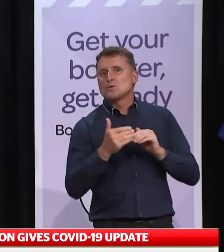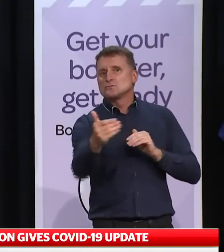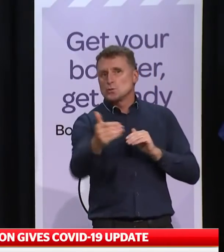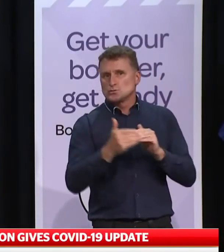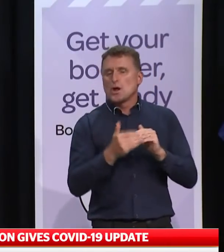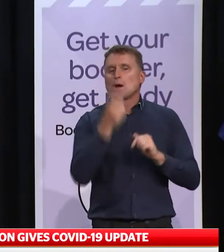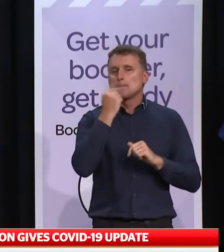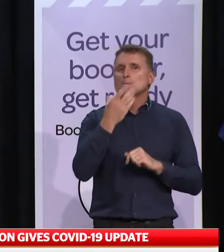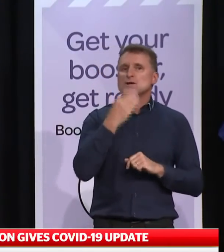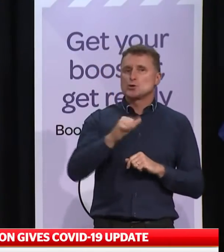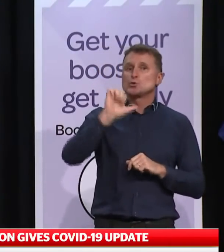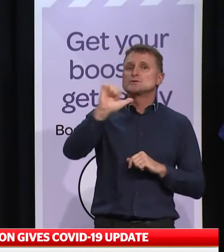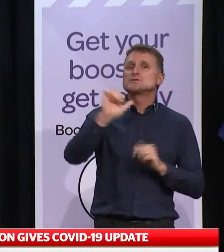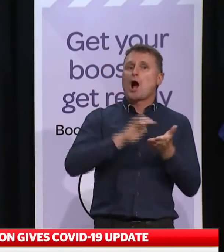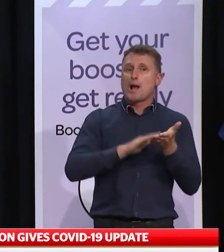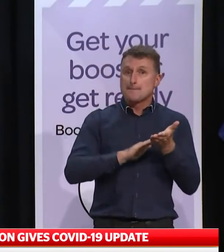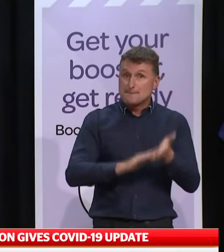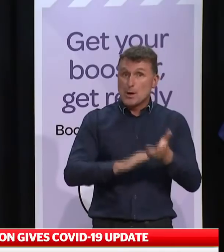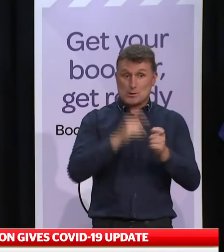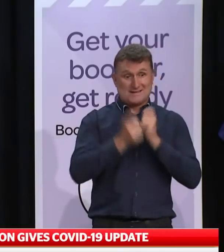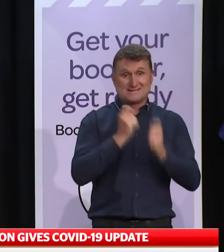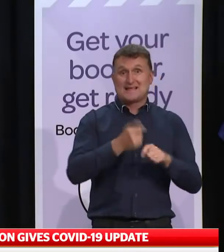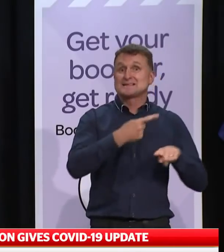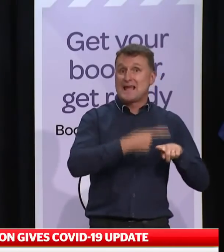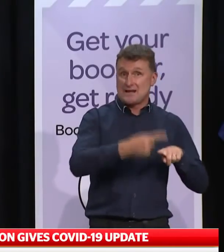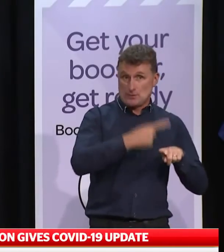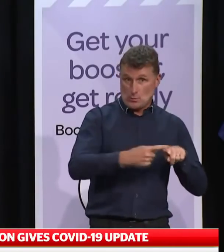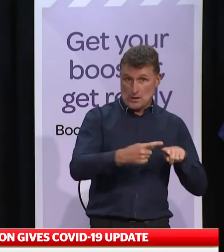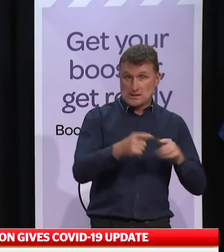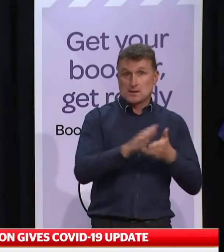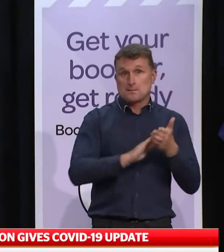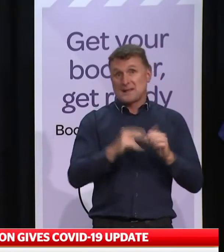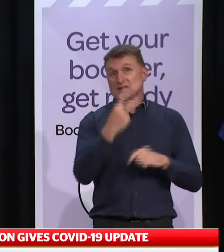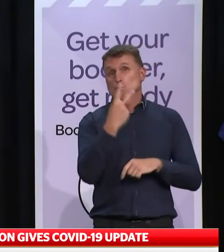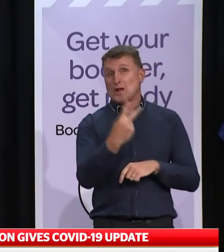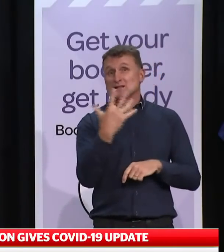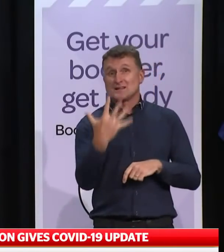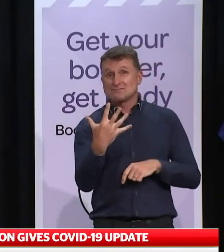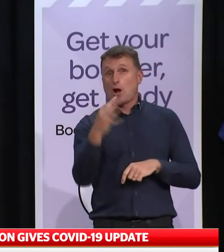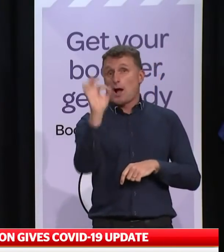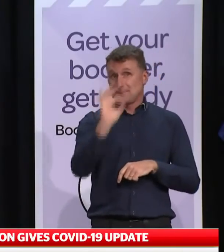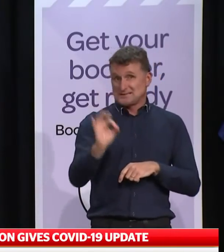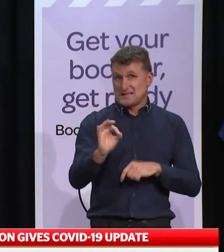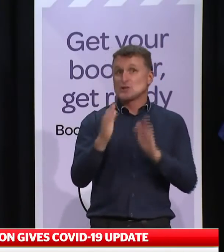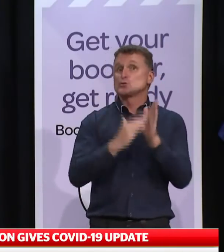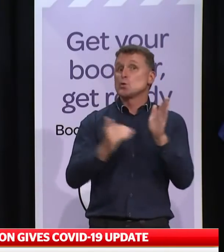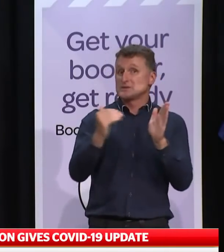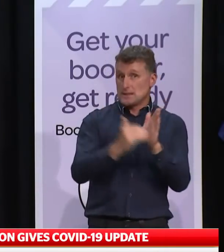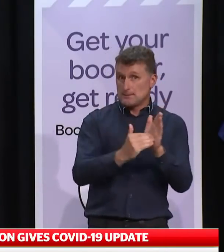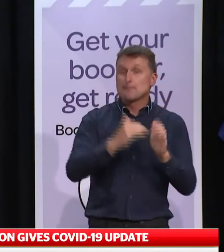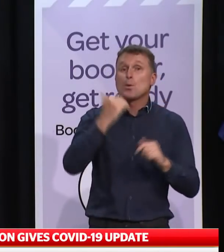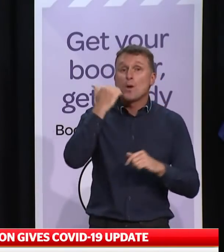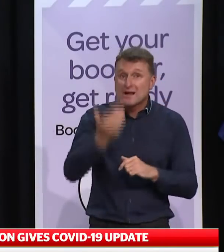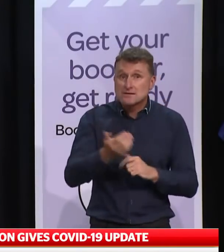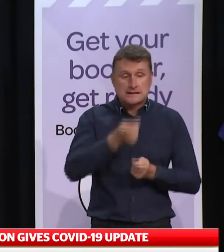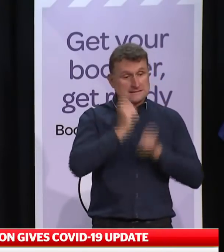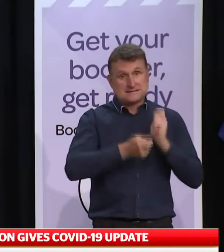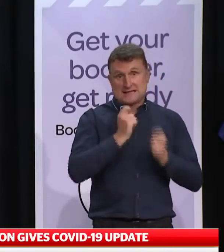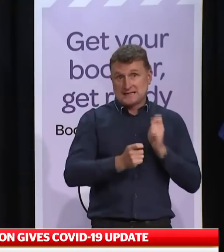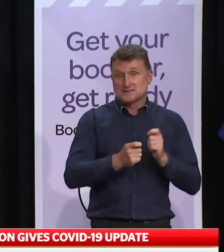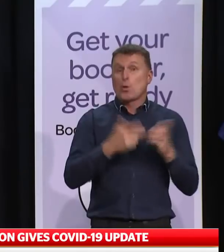rapid antigen tests a week, which is the equivalent to testing a quarter of New Zealand every day, or all of New Zealand twice a